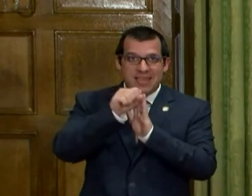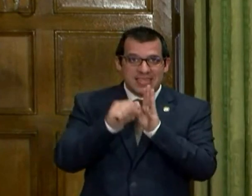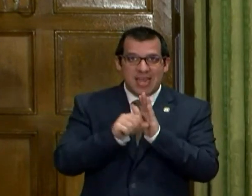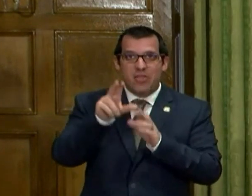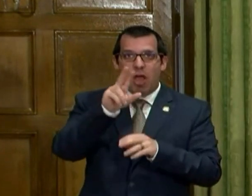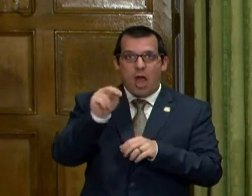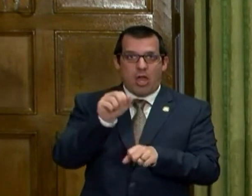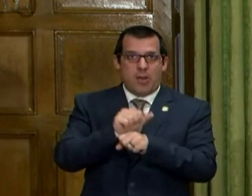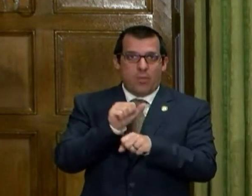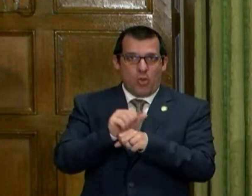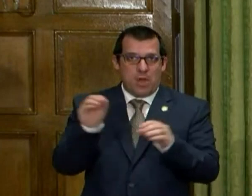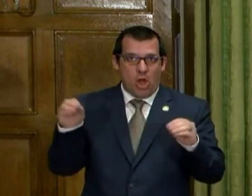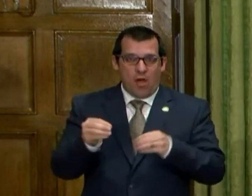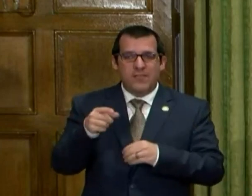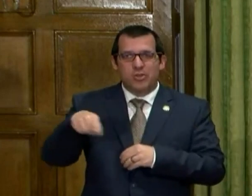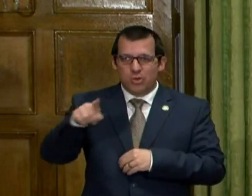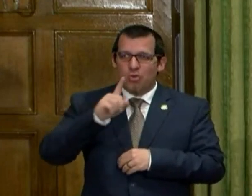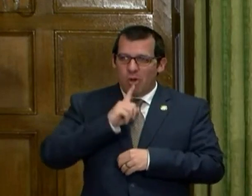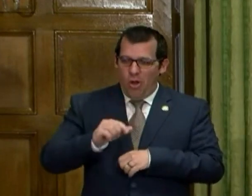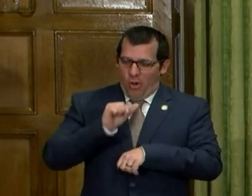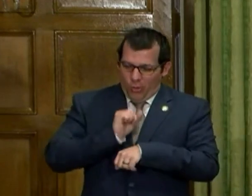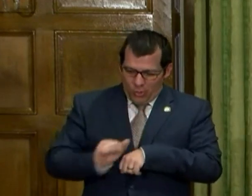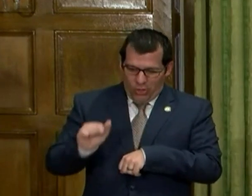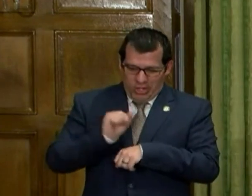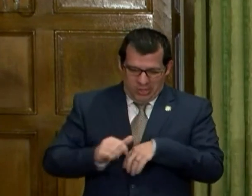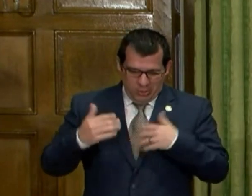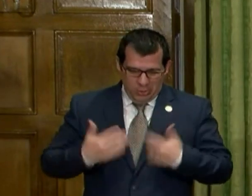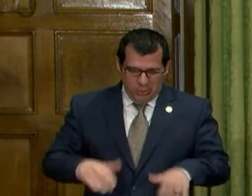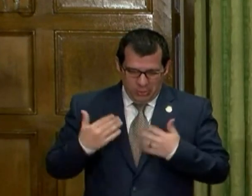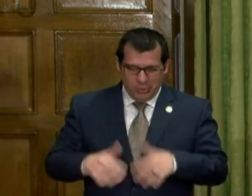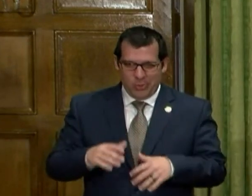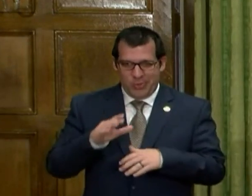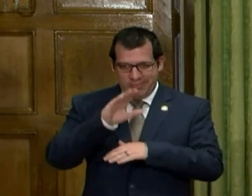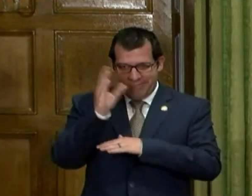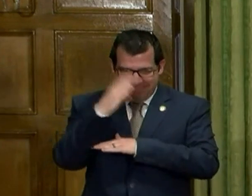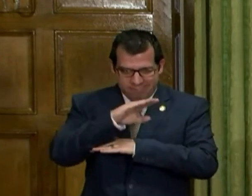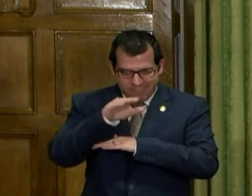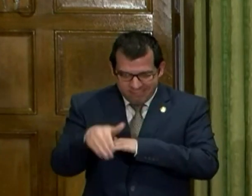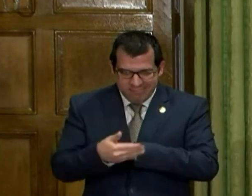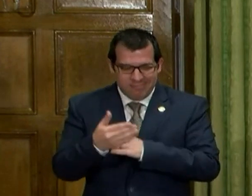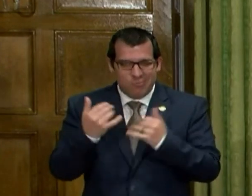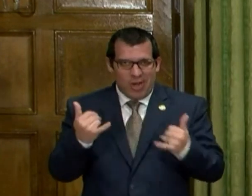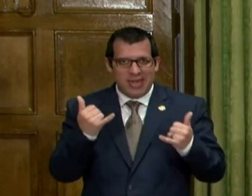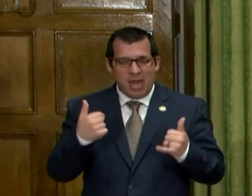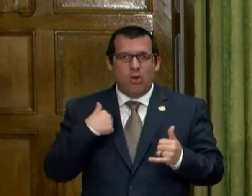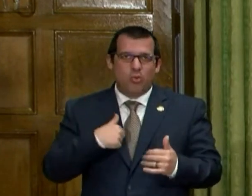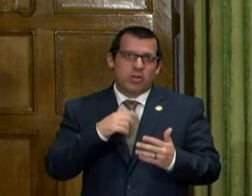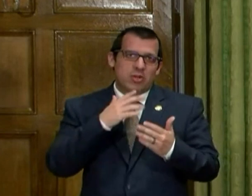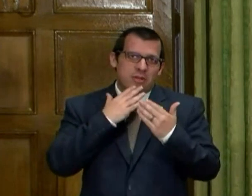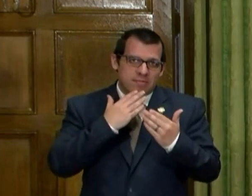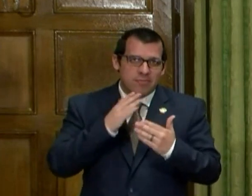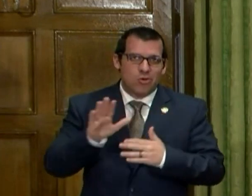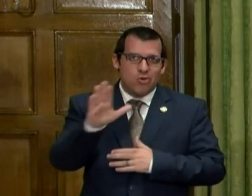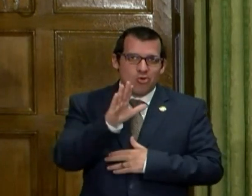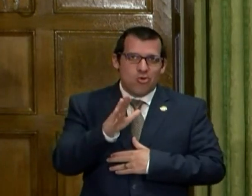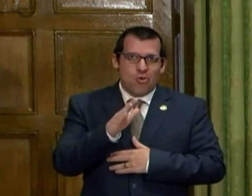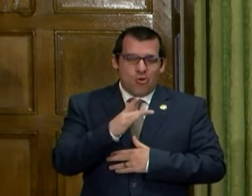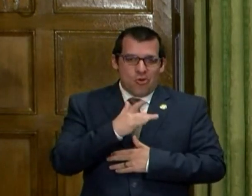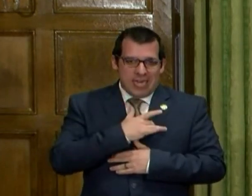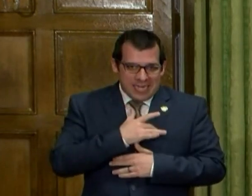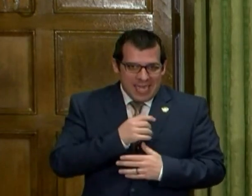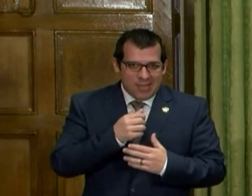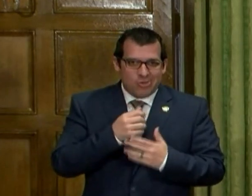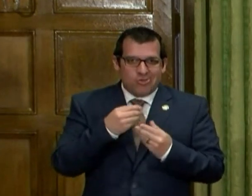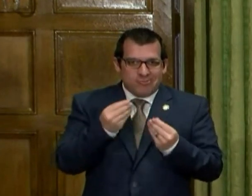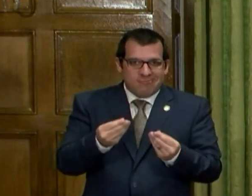unemployment offices. You guys are on the front lines working, around the clock essentially right now, and we appreciate your hard work and your dedication to